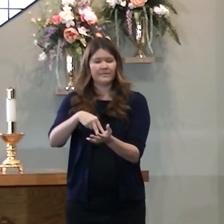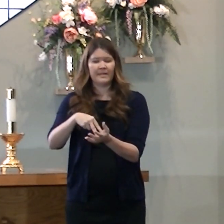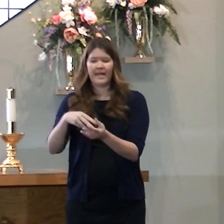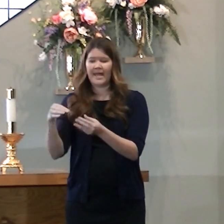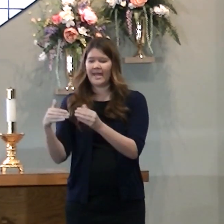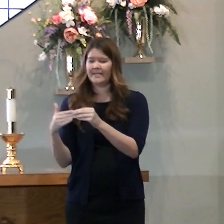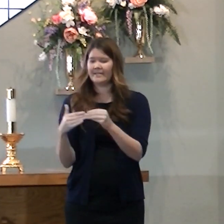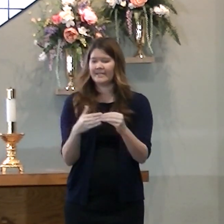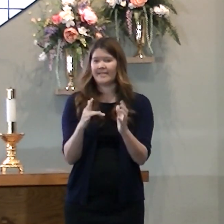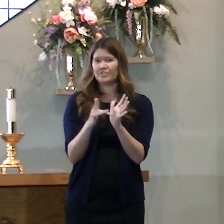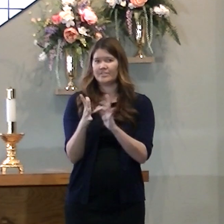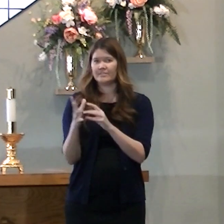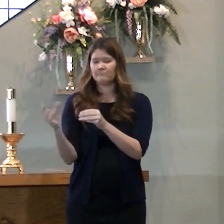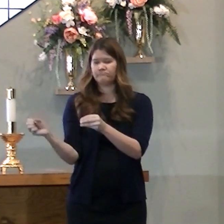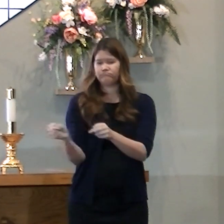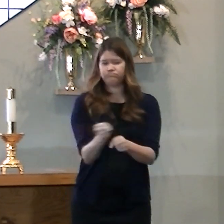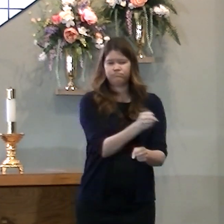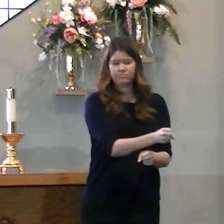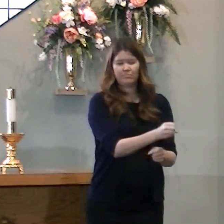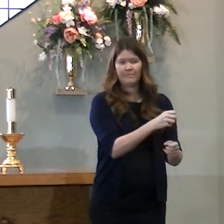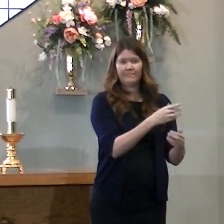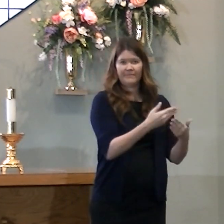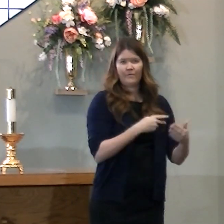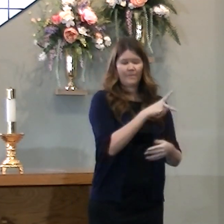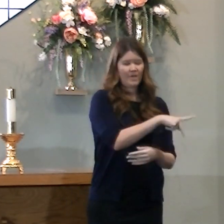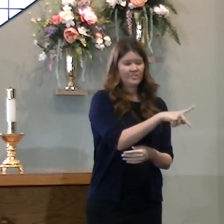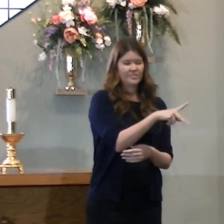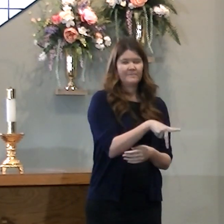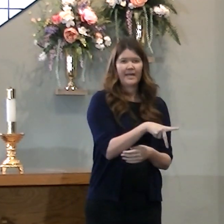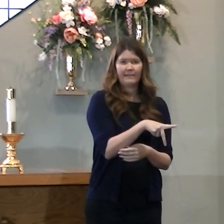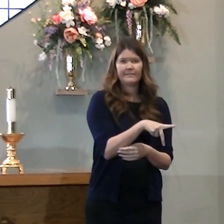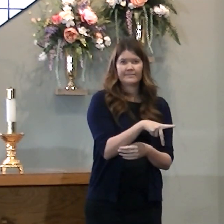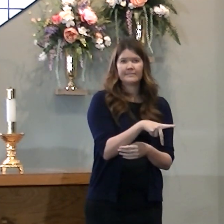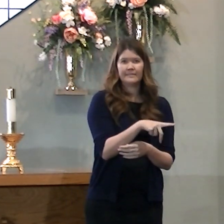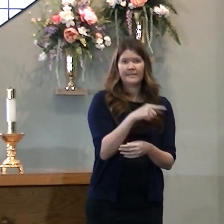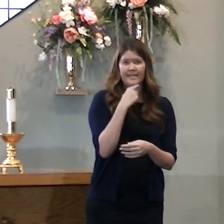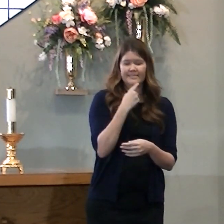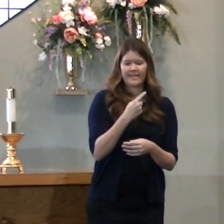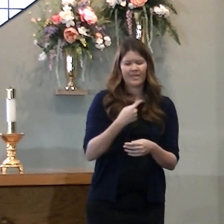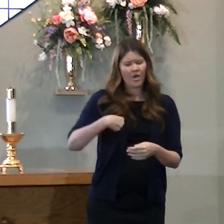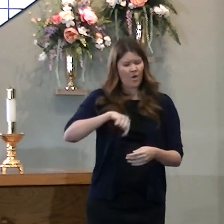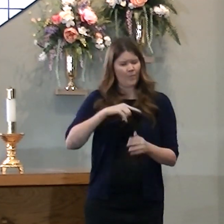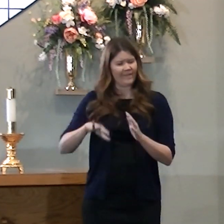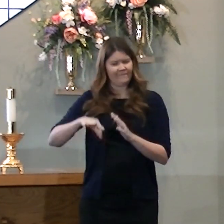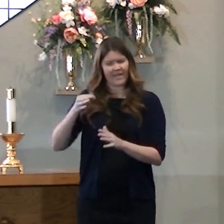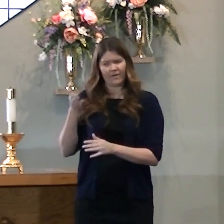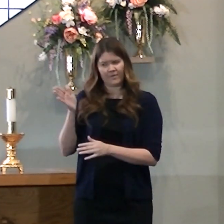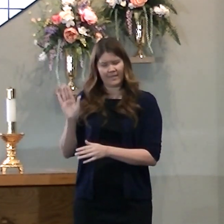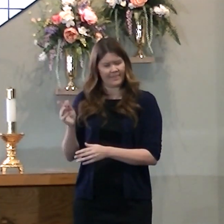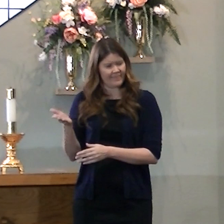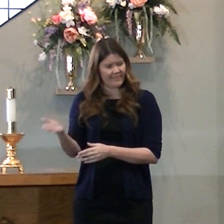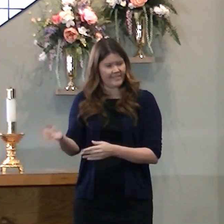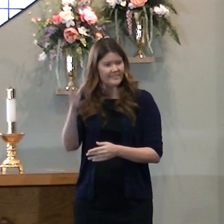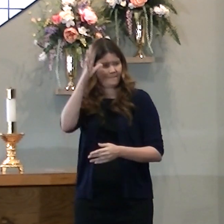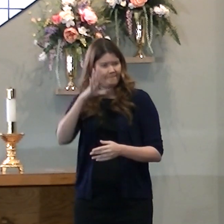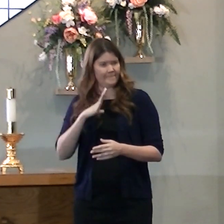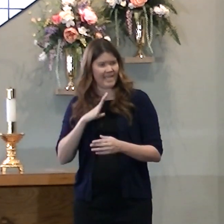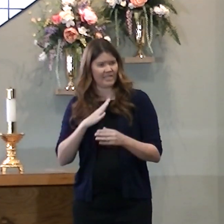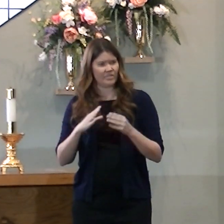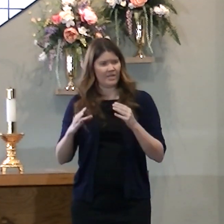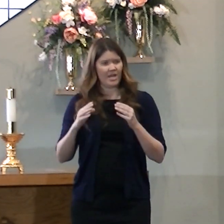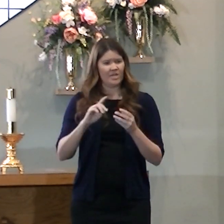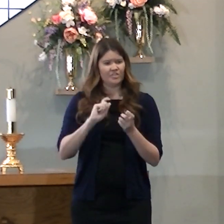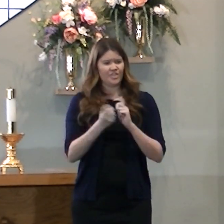him before Pilate, and they began to accuse him, saying, "We found this man misleading our nation